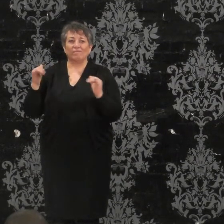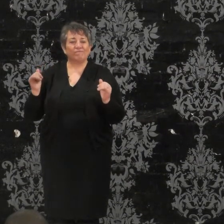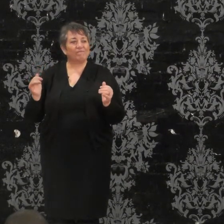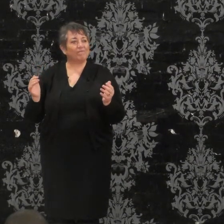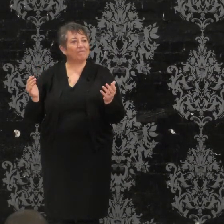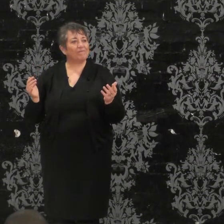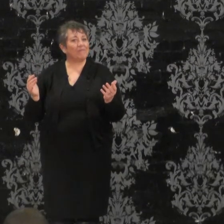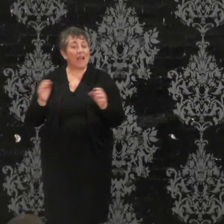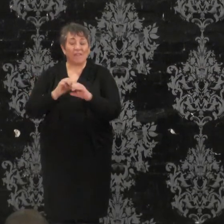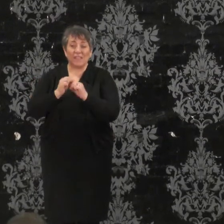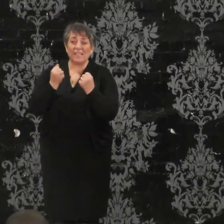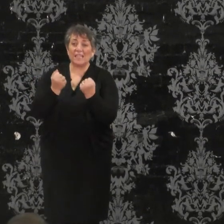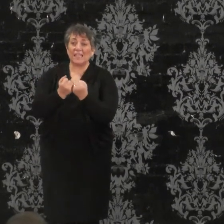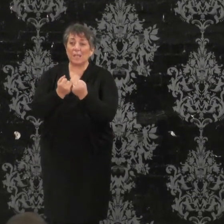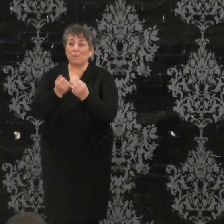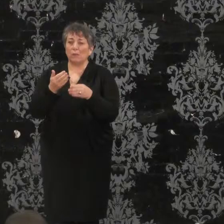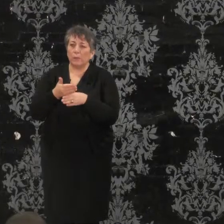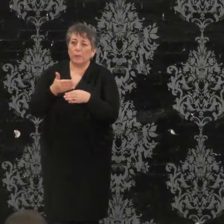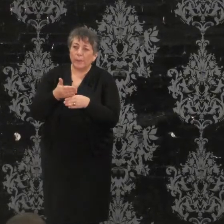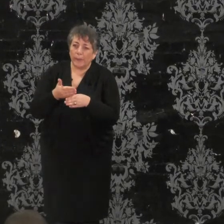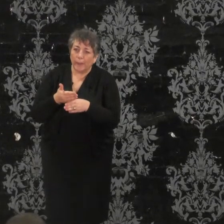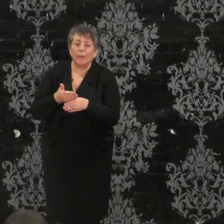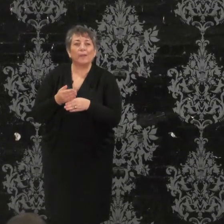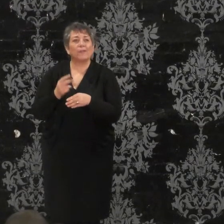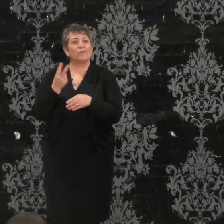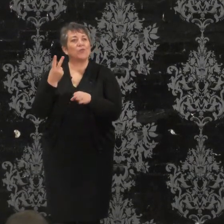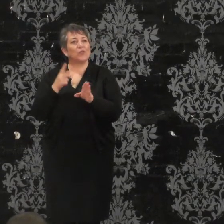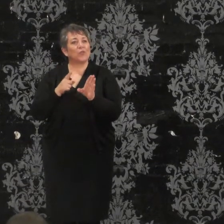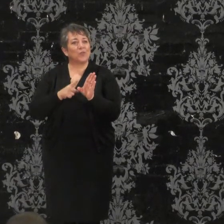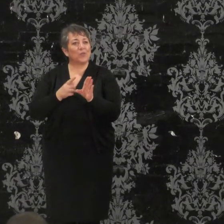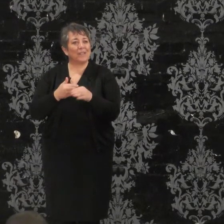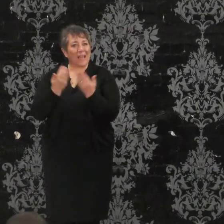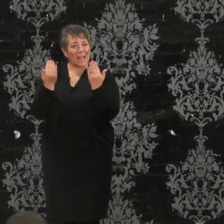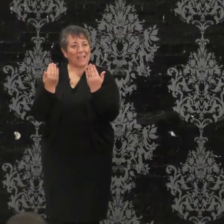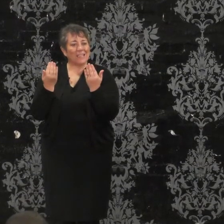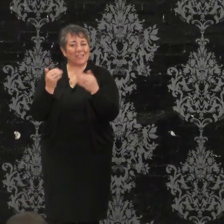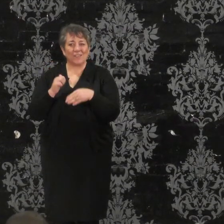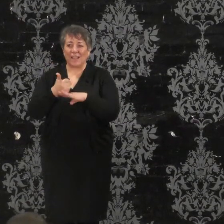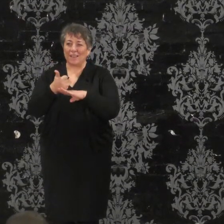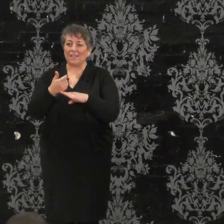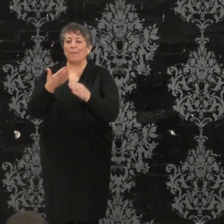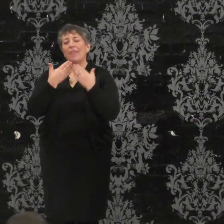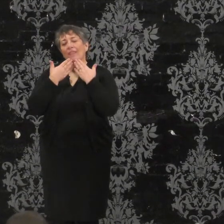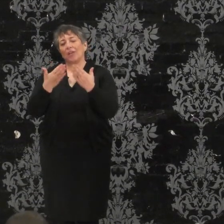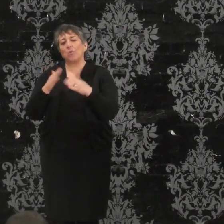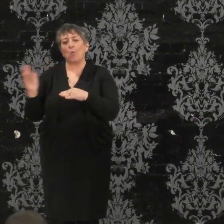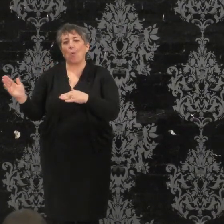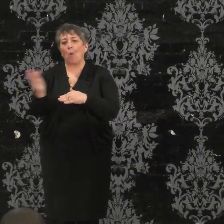BPT that have worked very tirelessly in the last 2 days for putting it all together. So thank you all.